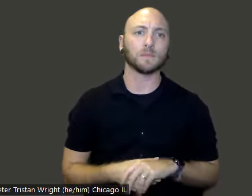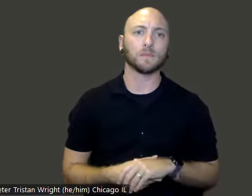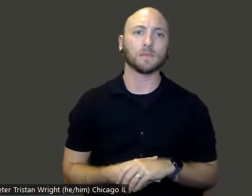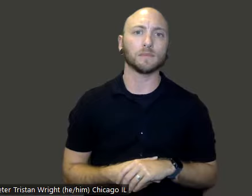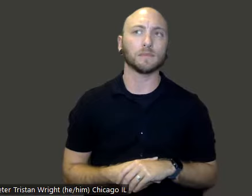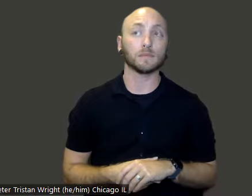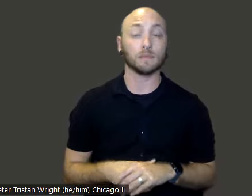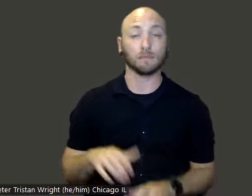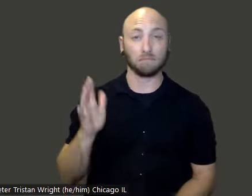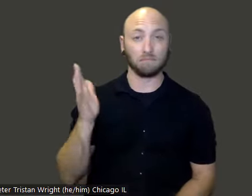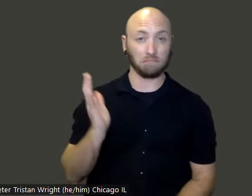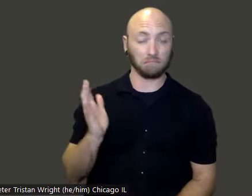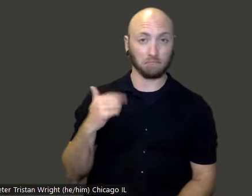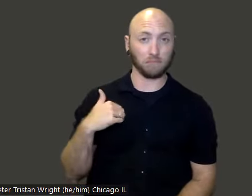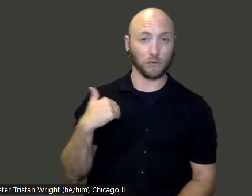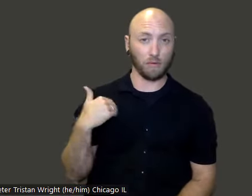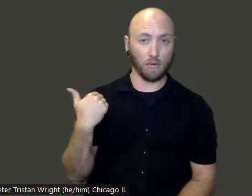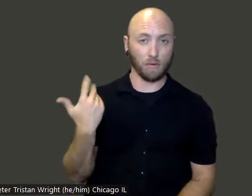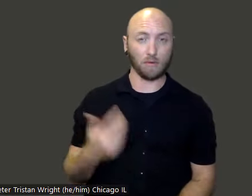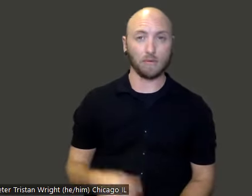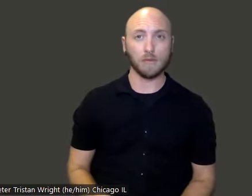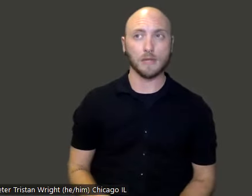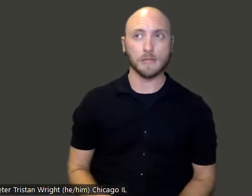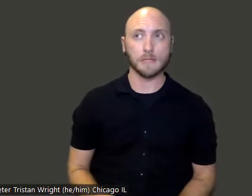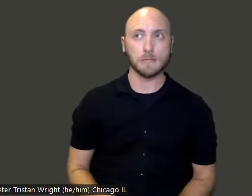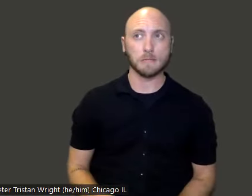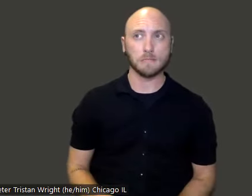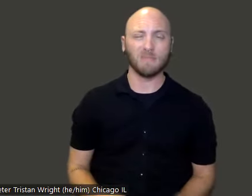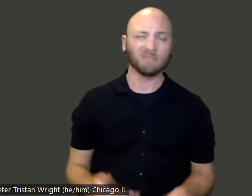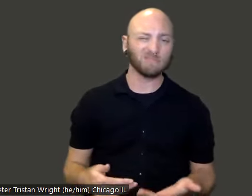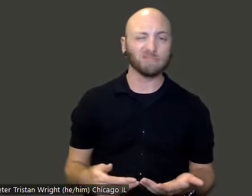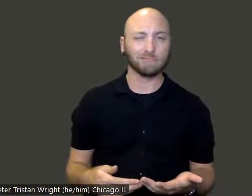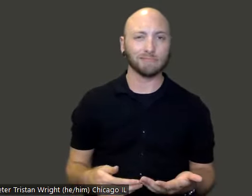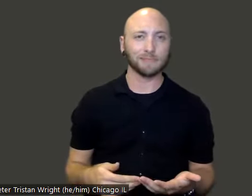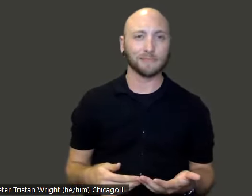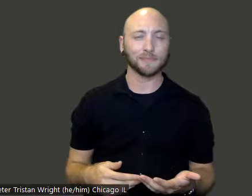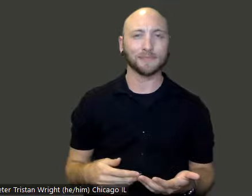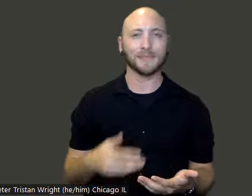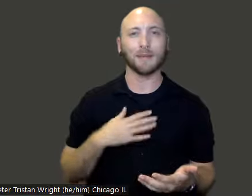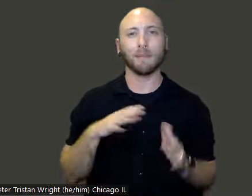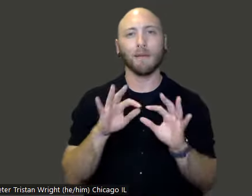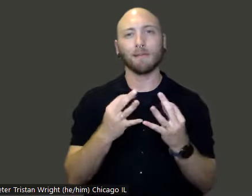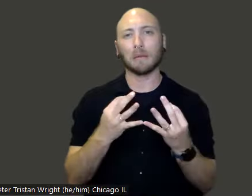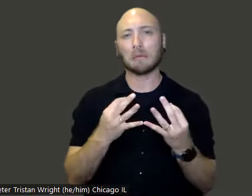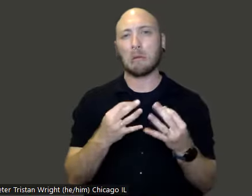When I was young, I was like the pretty run of the mill, like white picket fence family.